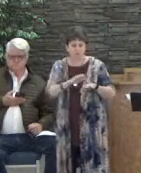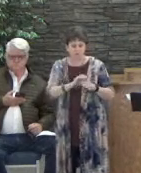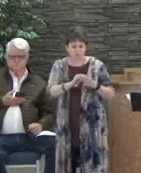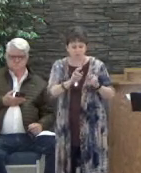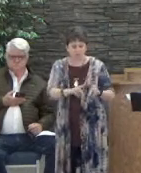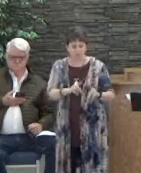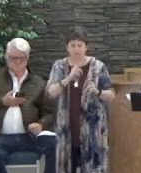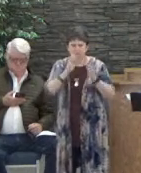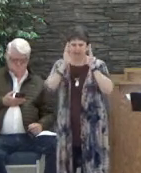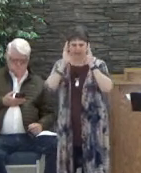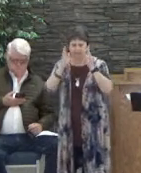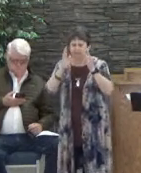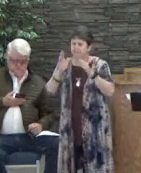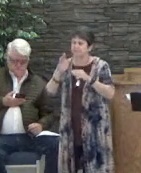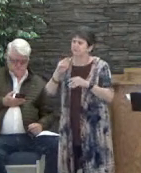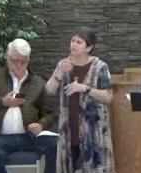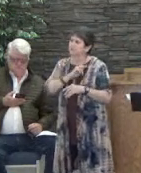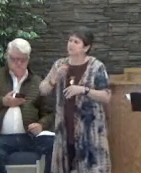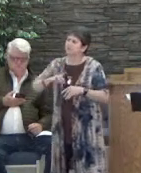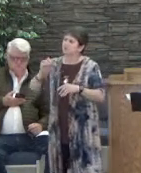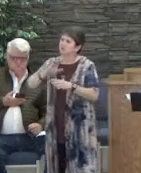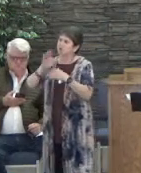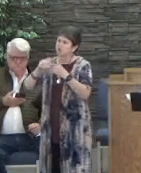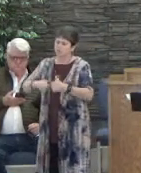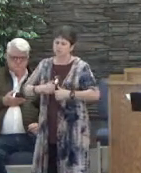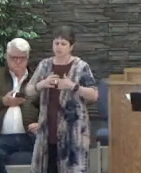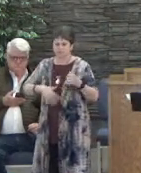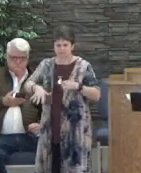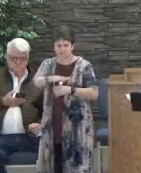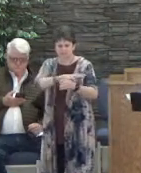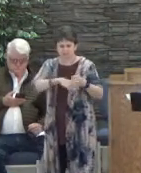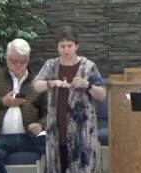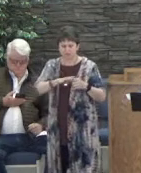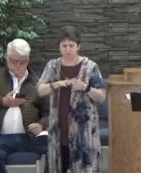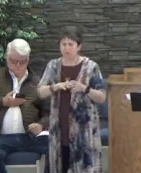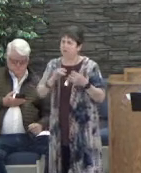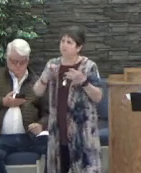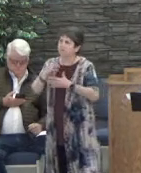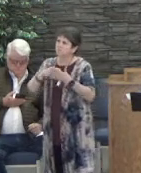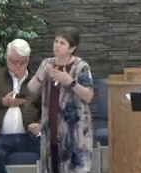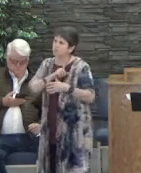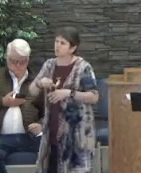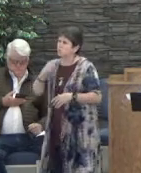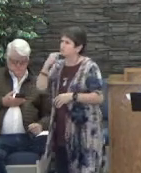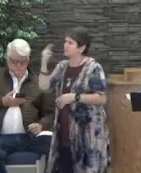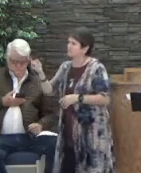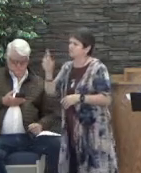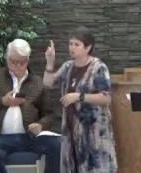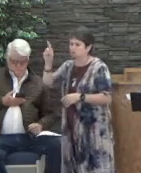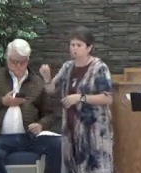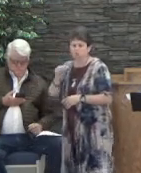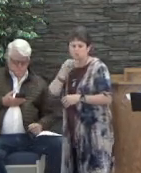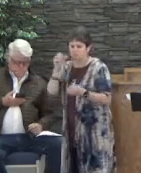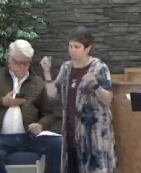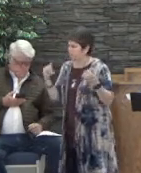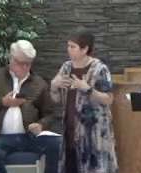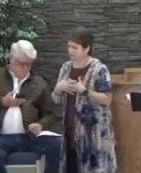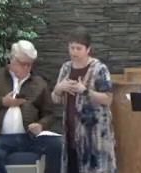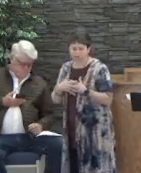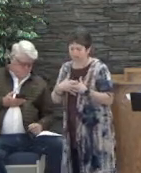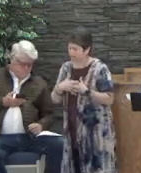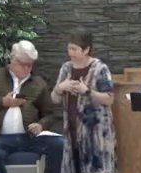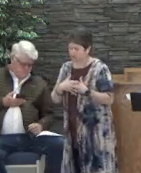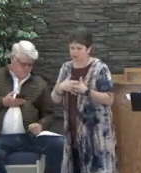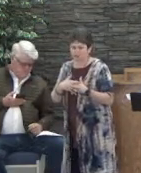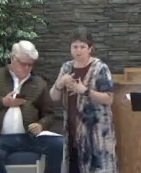said, "Listen, King Jehoshaphat, and all who live in Judah and Jerusalem, this is what the Lord says to you. Do not be afraid